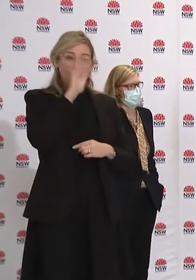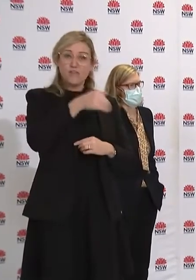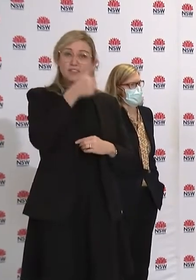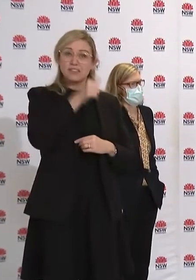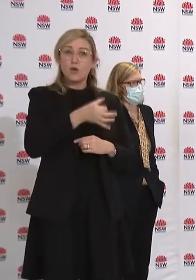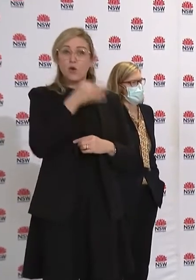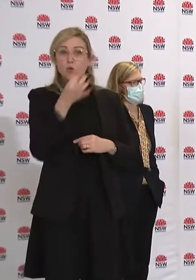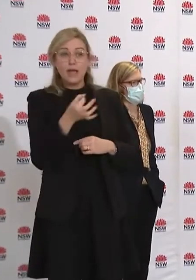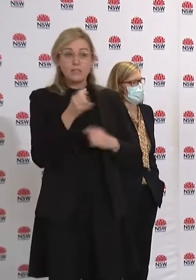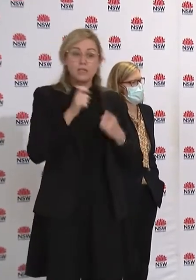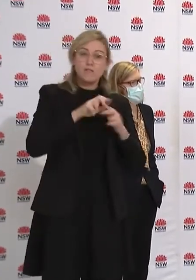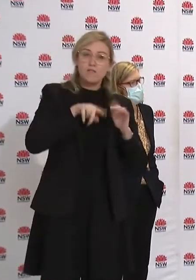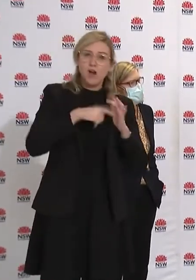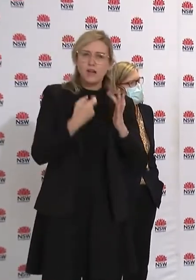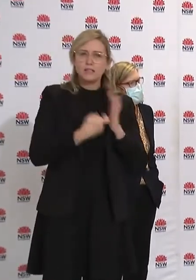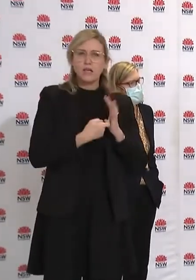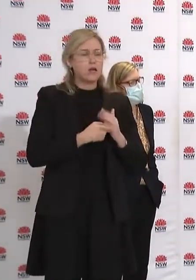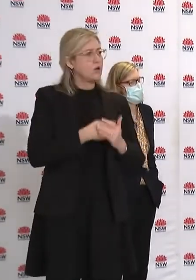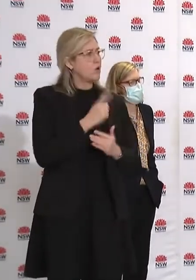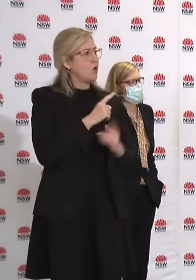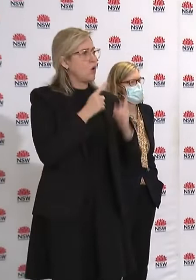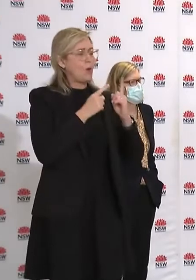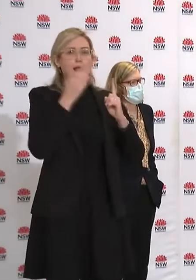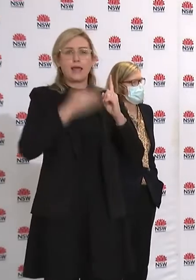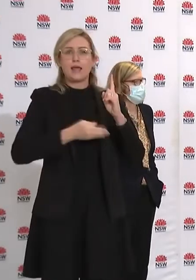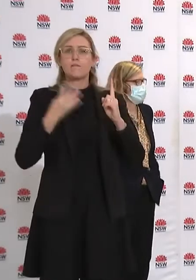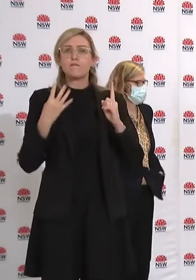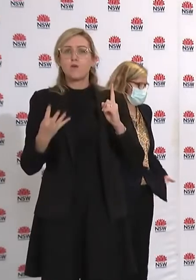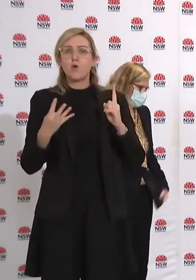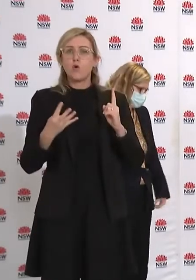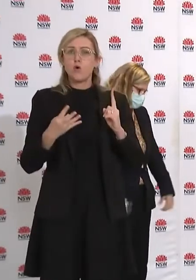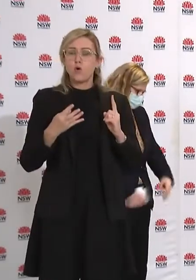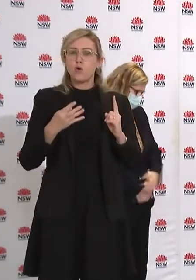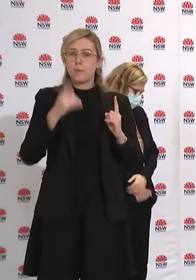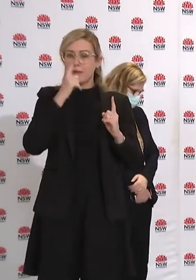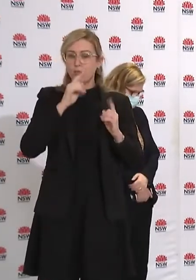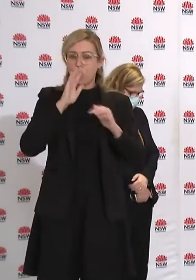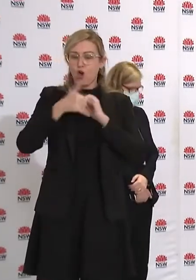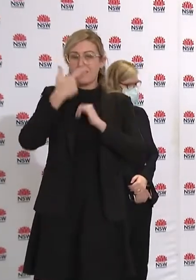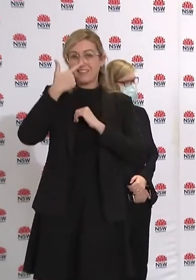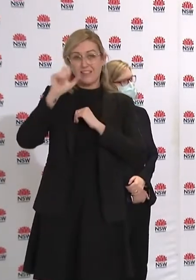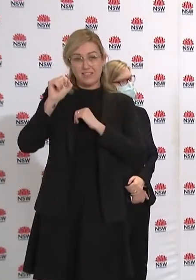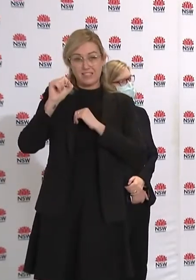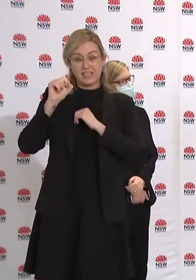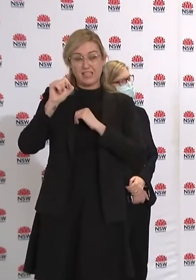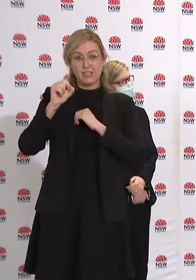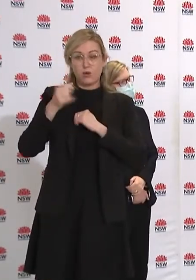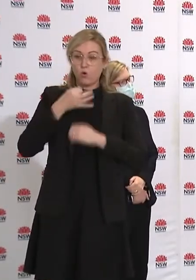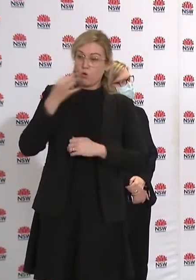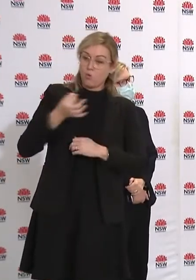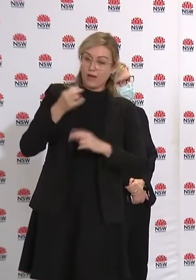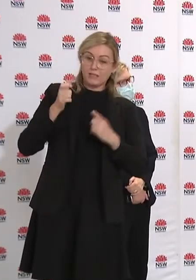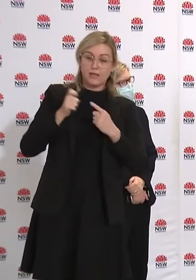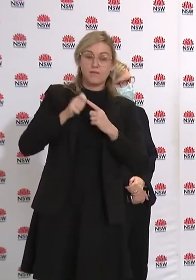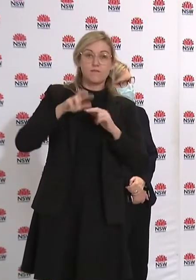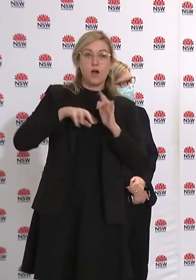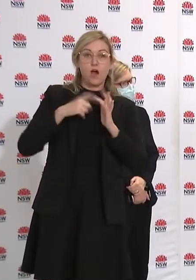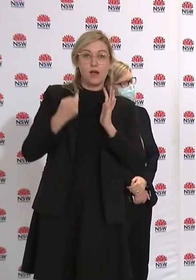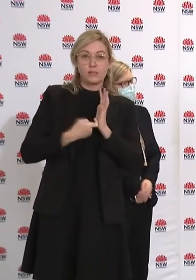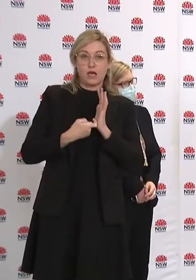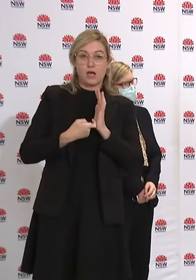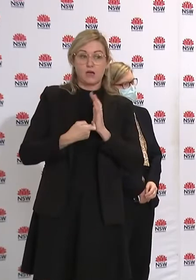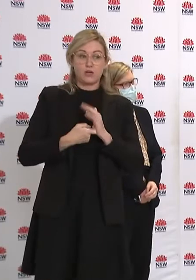those Australians... Sorry, 1 in 4 what? 1 in 4 Australians over the age of 70 are waiting for Pfizer. Is it fair to ask